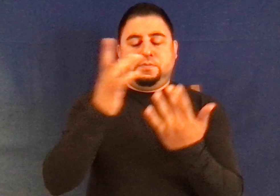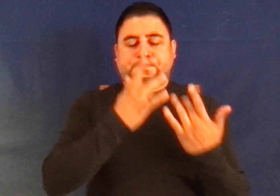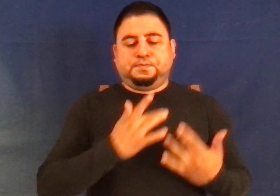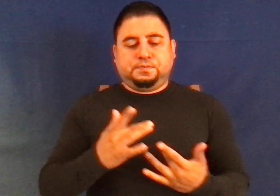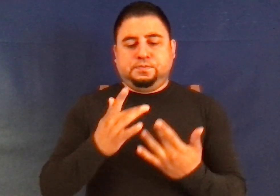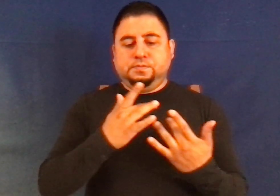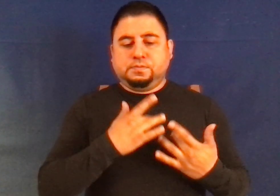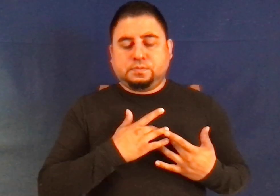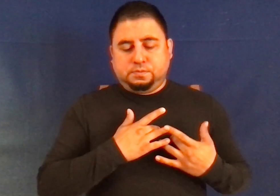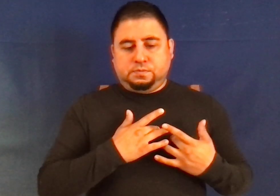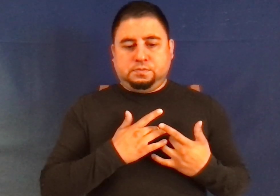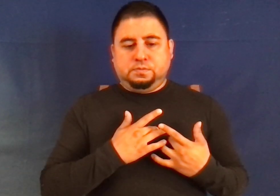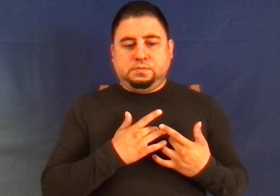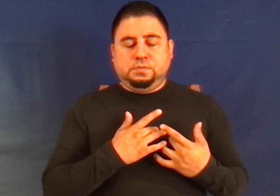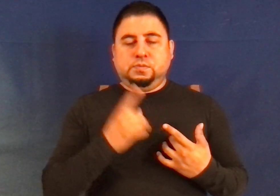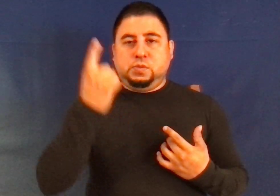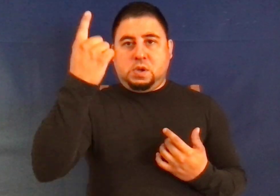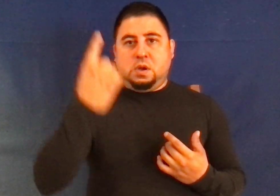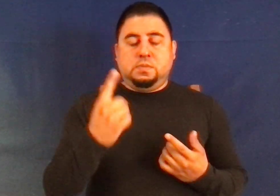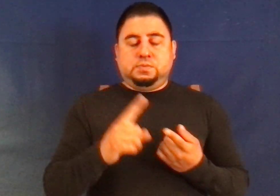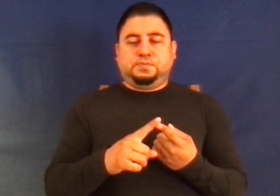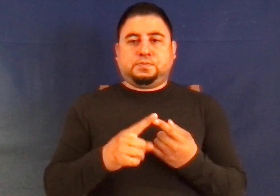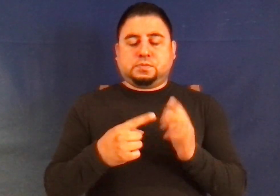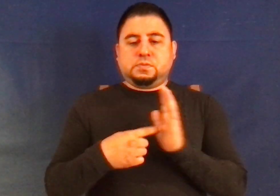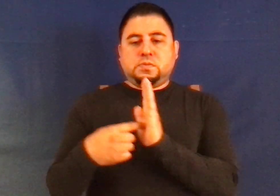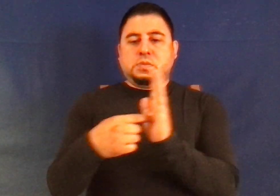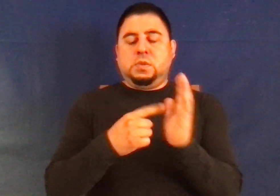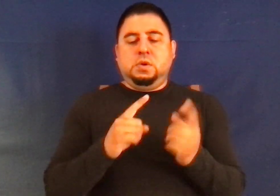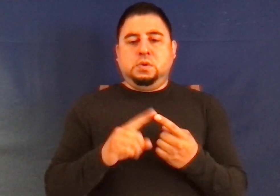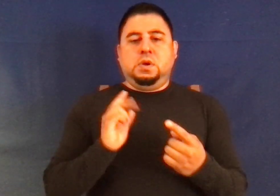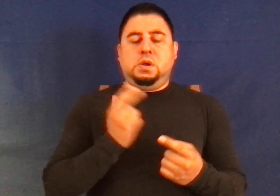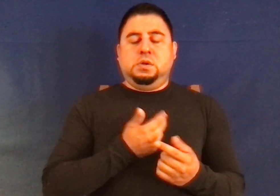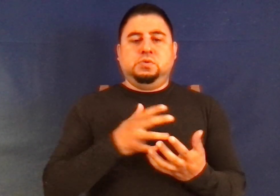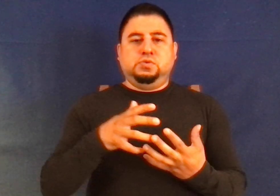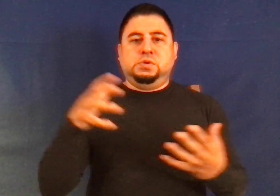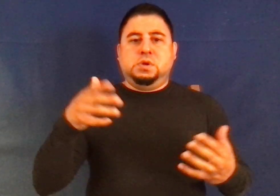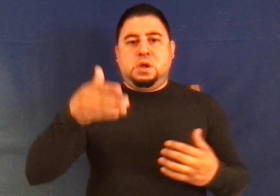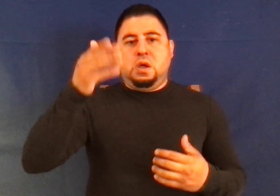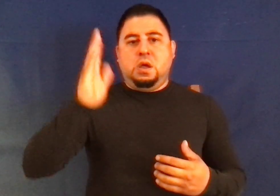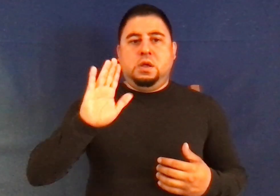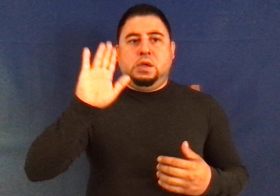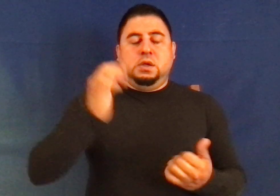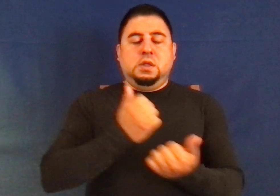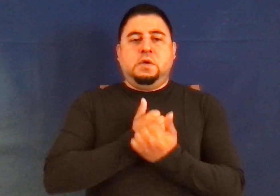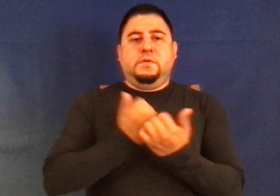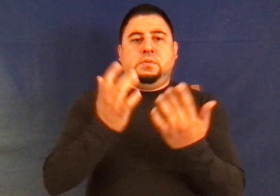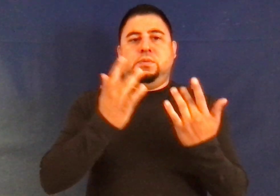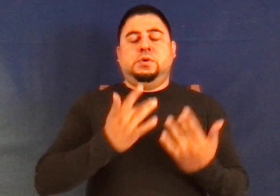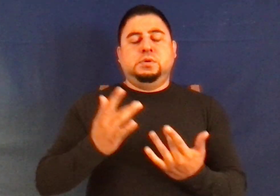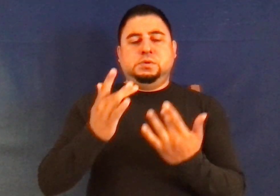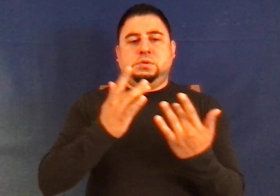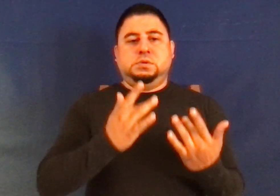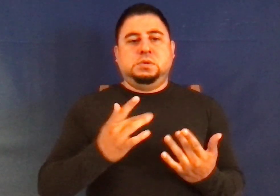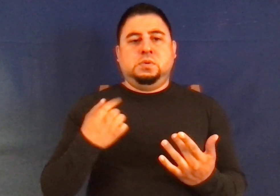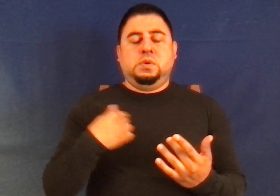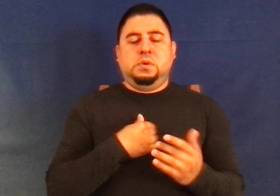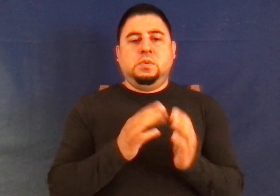have mercy. You have come to reveal to us the richness of God's love and mercy. We pray to you, Christ,